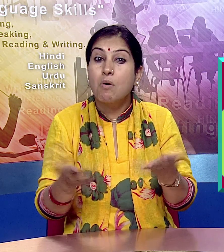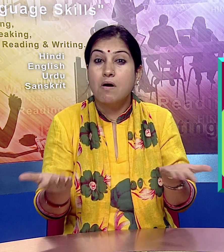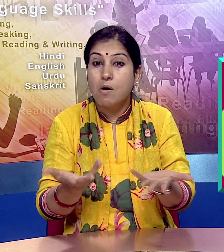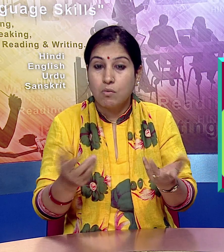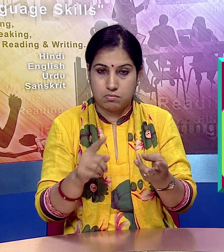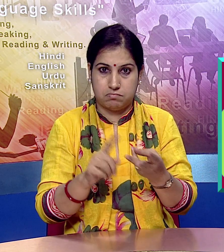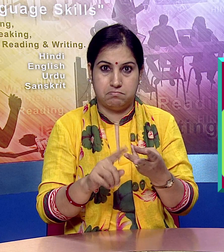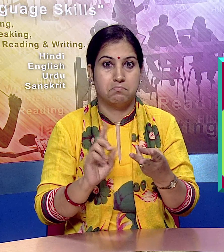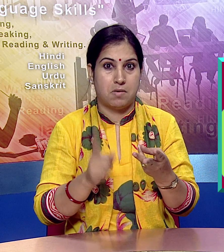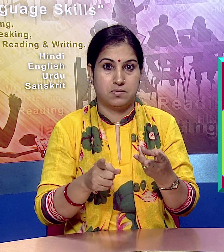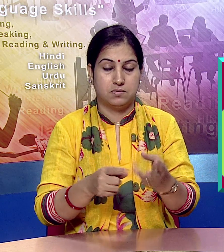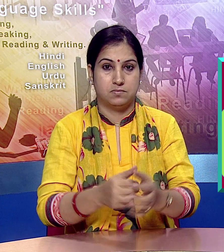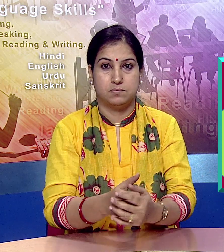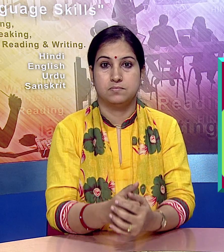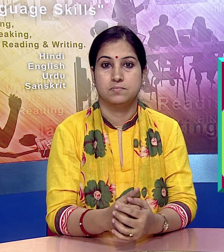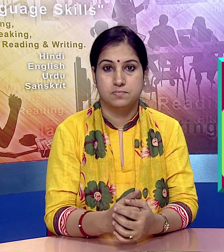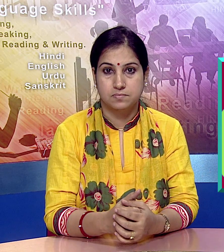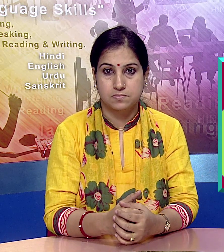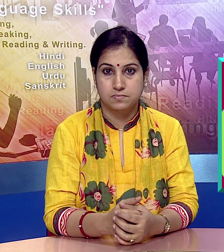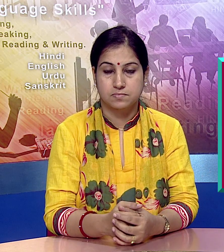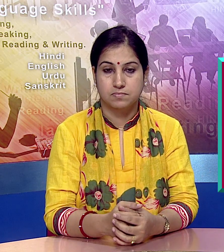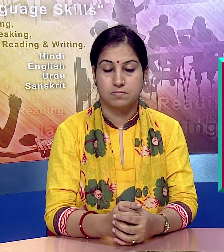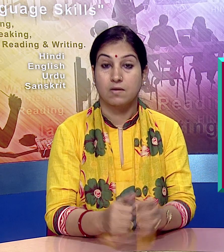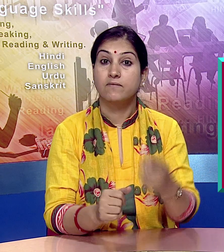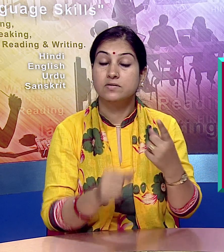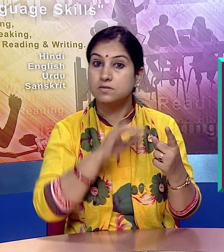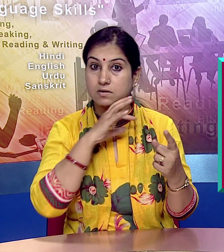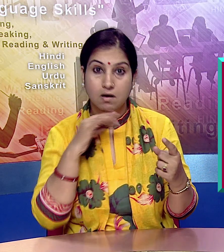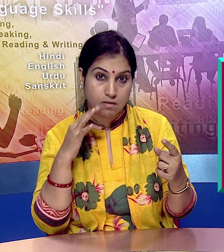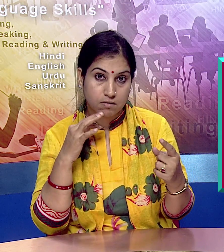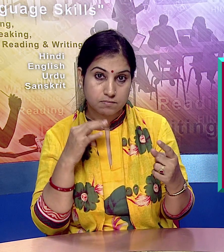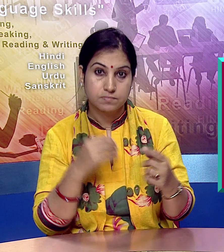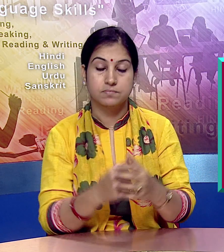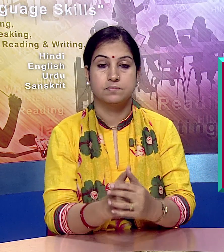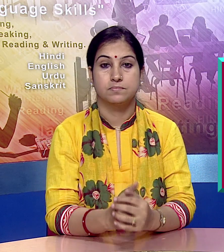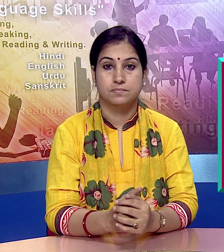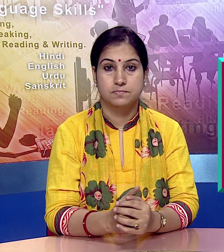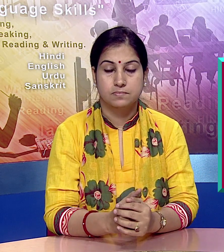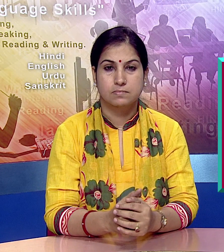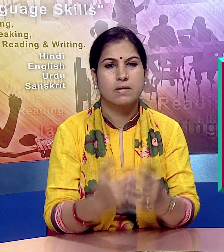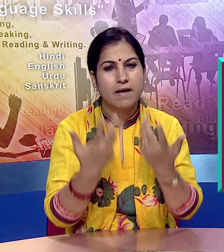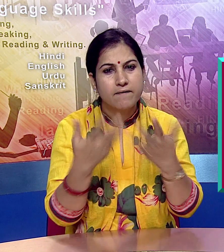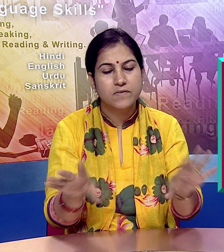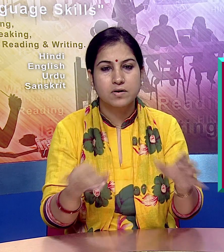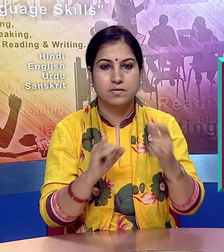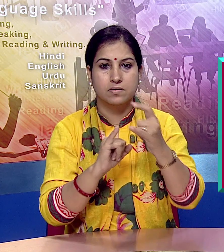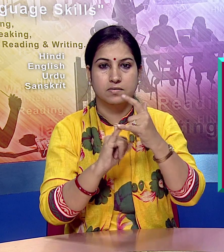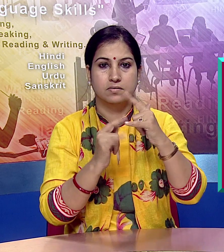Color. Every stain has a